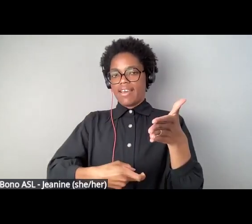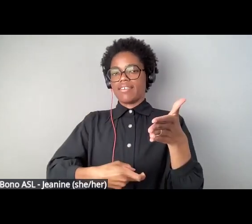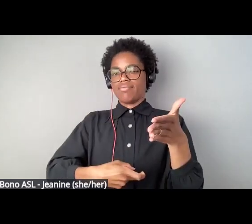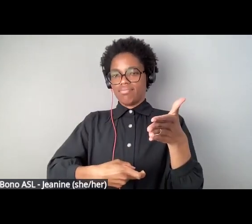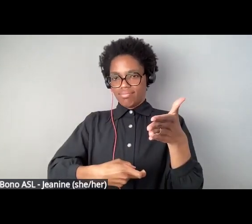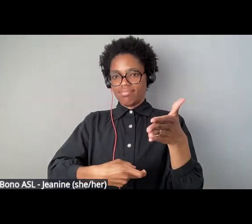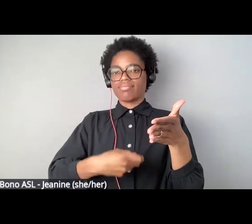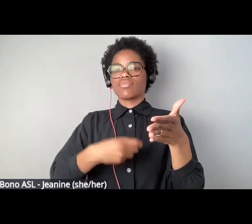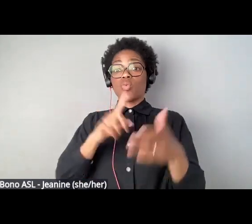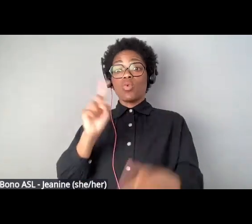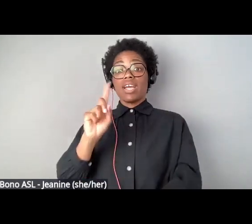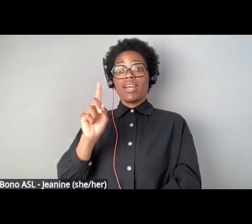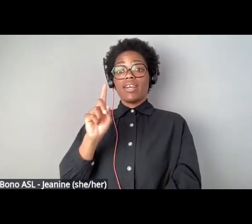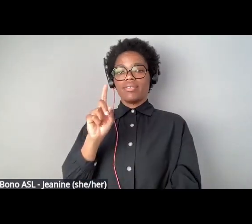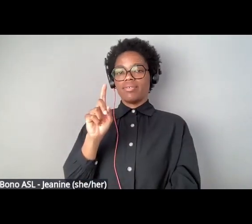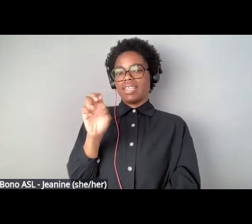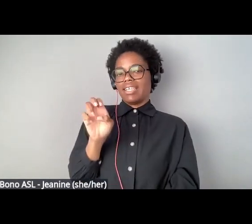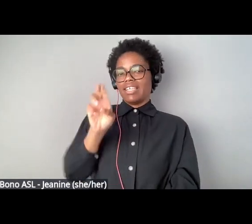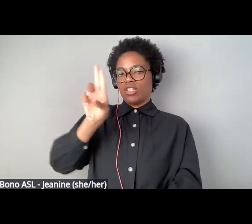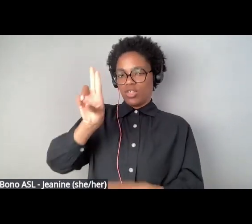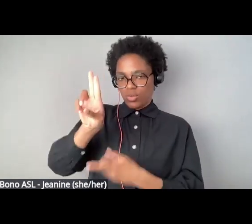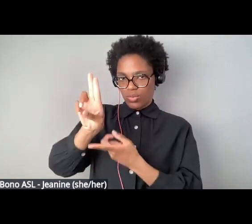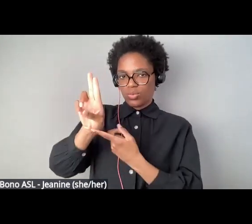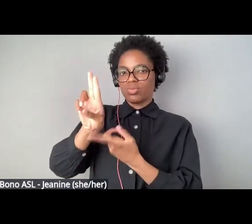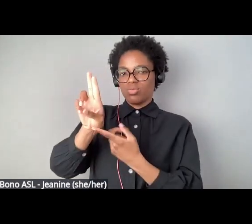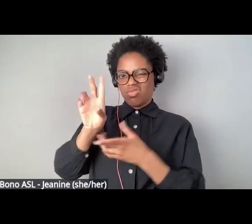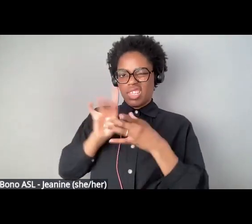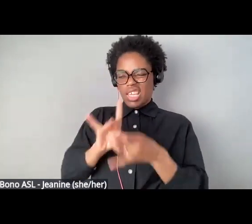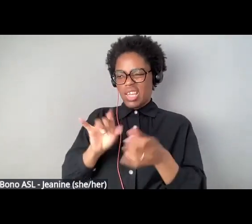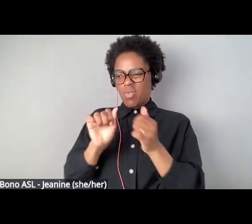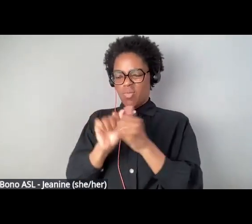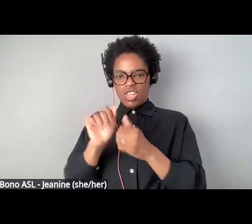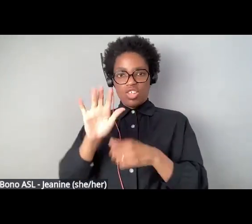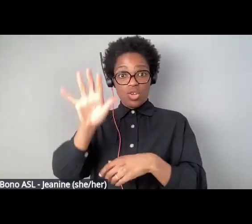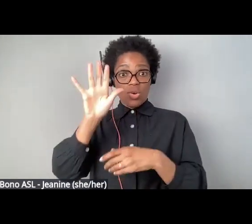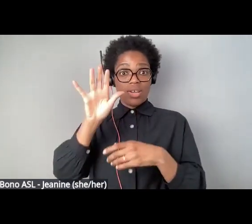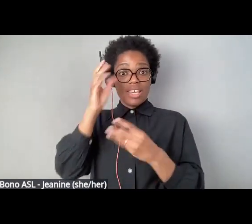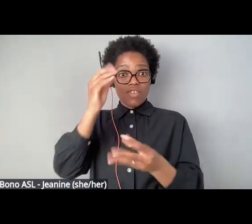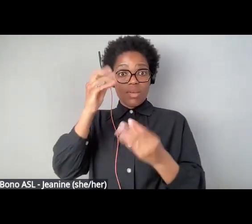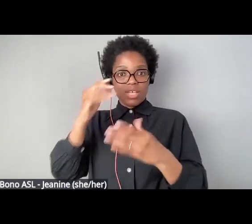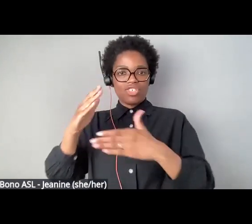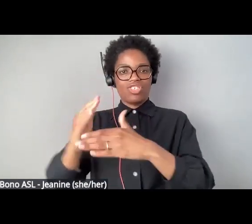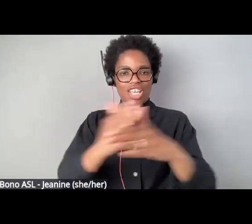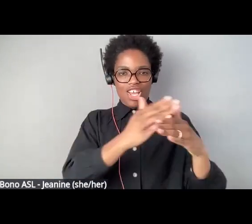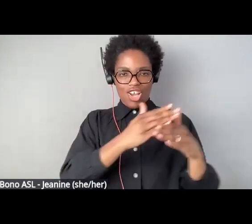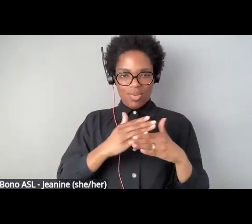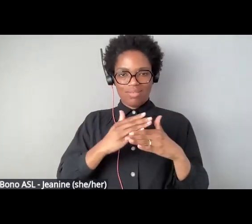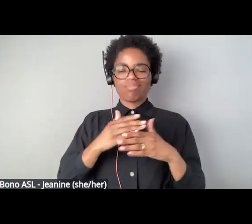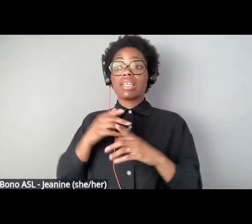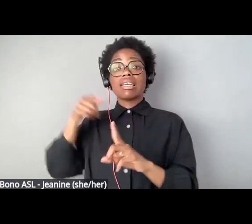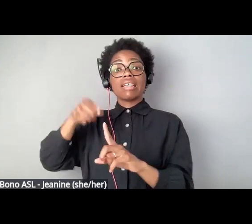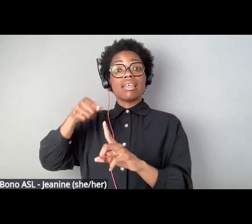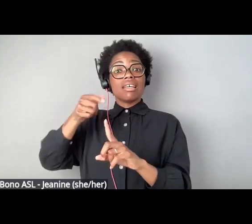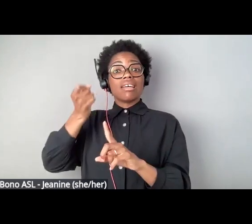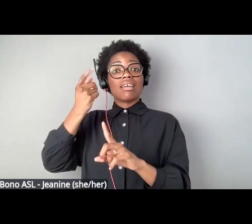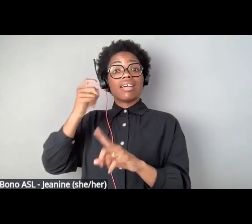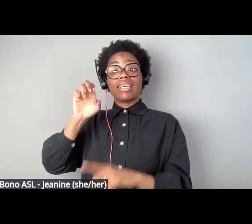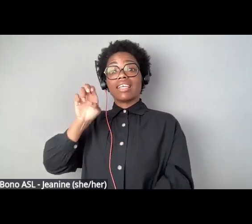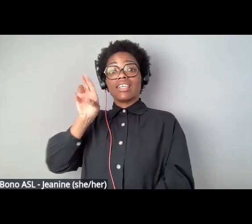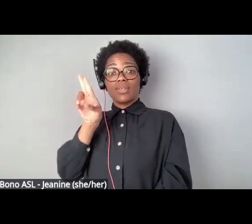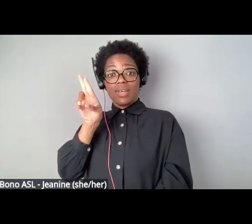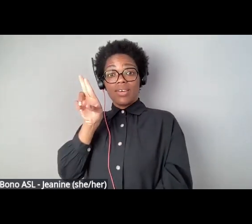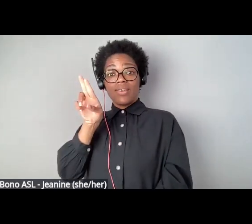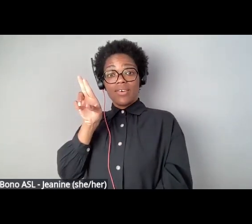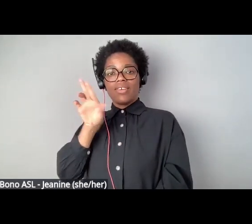has much stronger regulations, digital regulations, than the United States. The EU's Digital Markets Act, or DMA, are